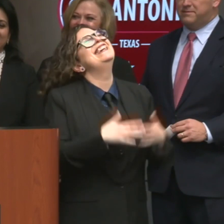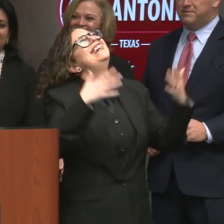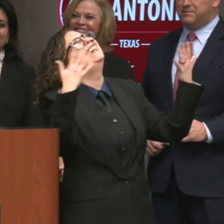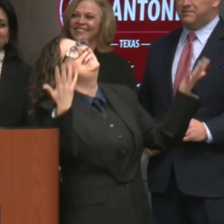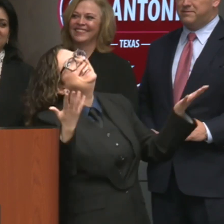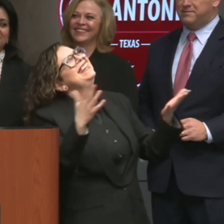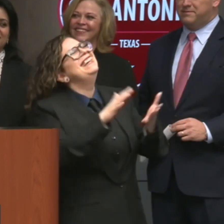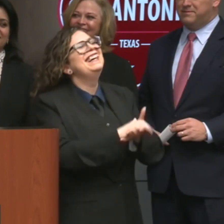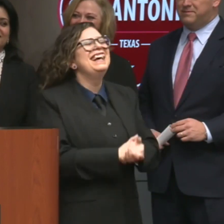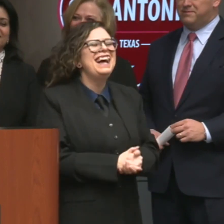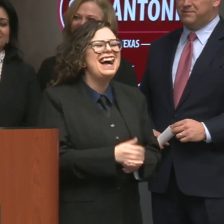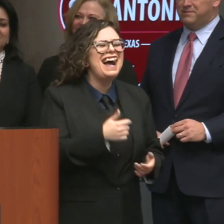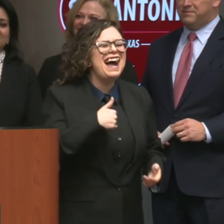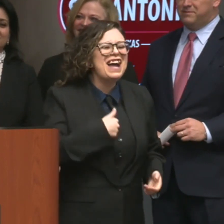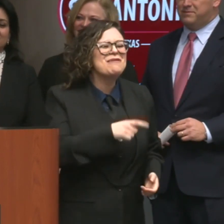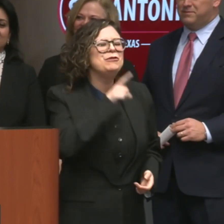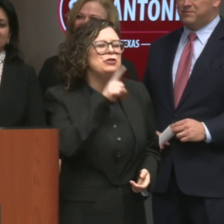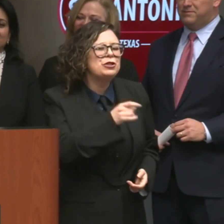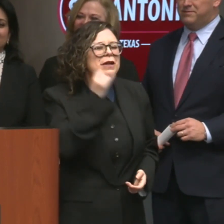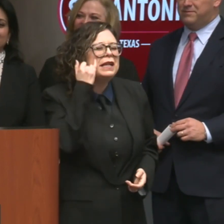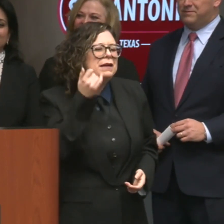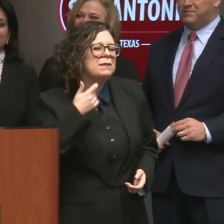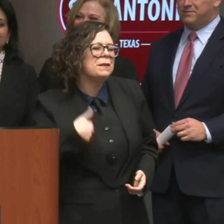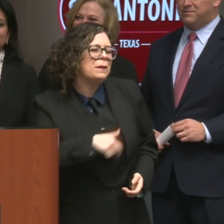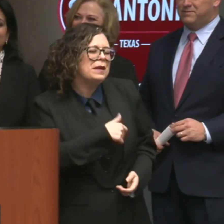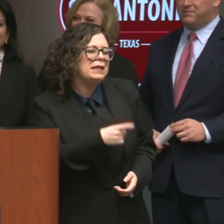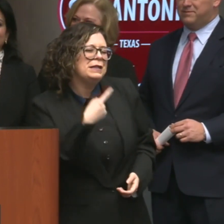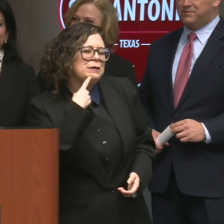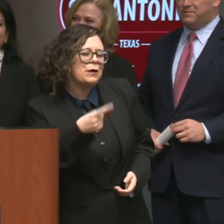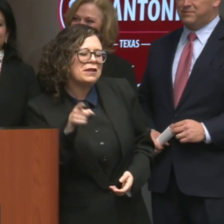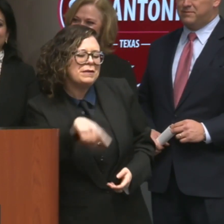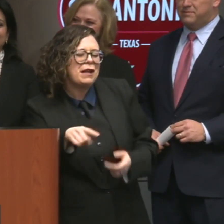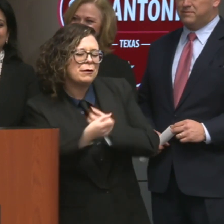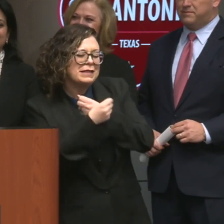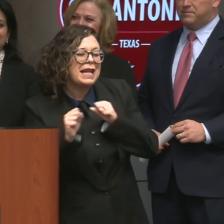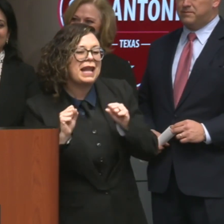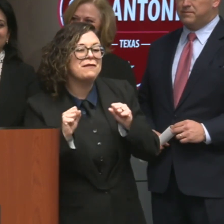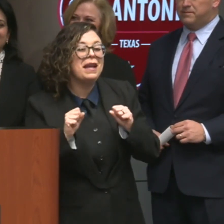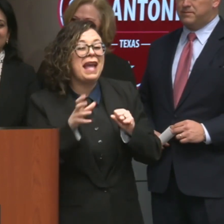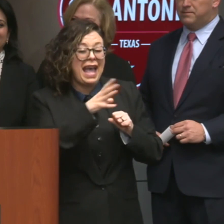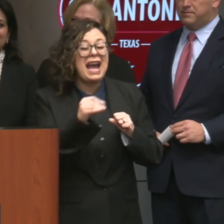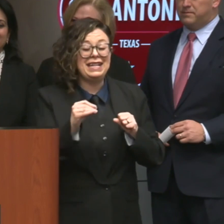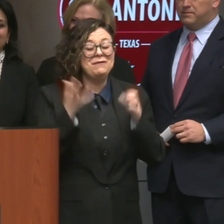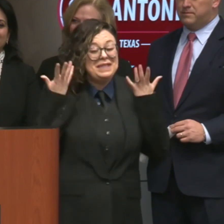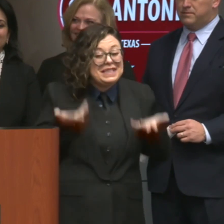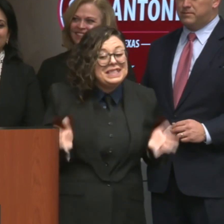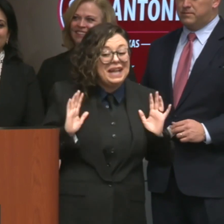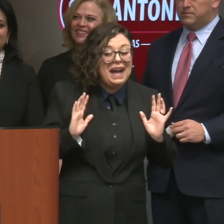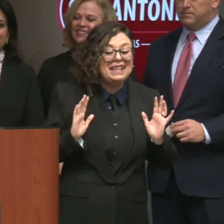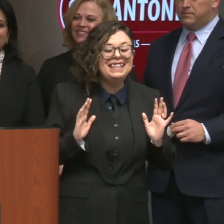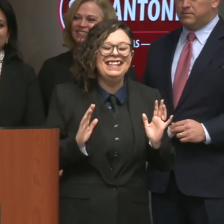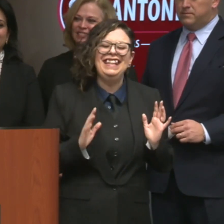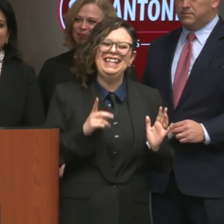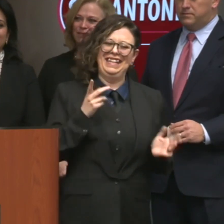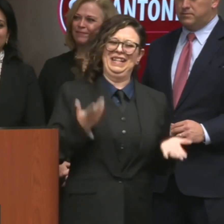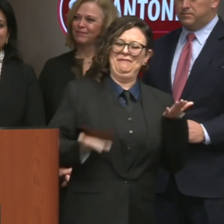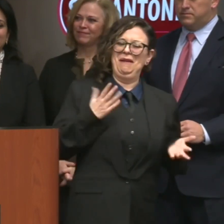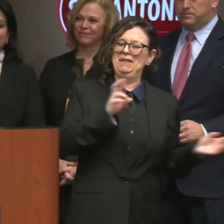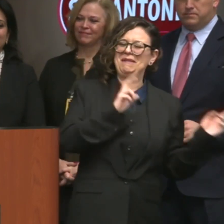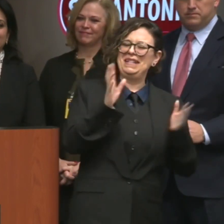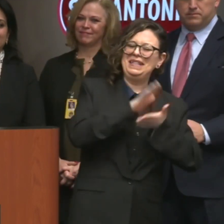that if we told them that they were safe and their quarantine was over, they would be ready to go at any moment. But